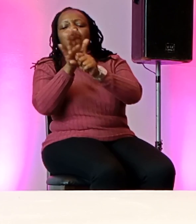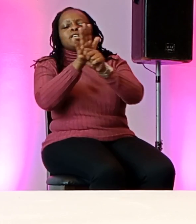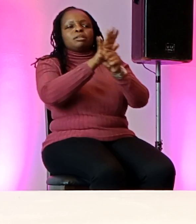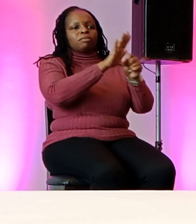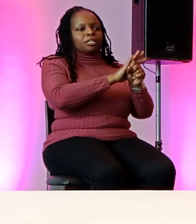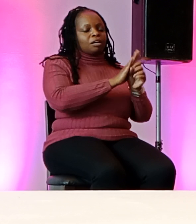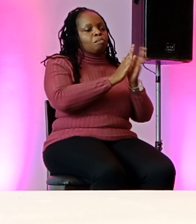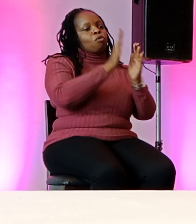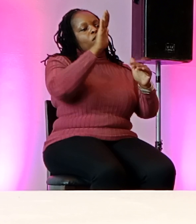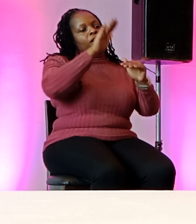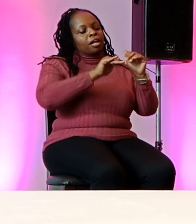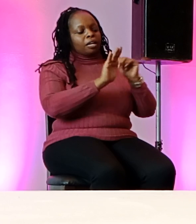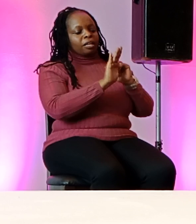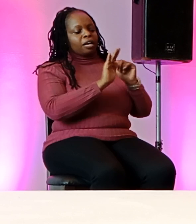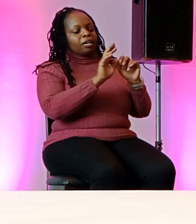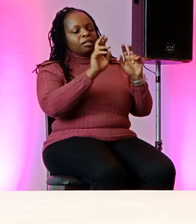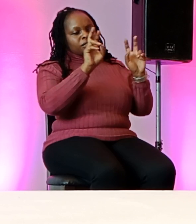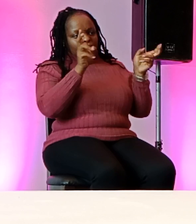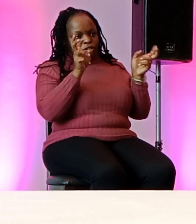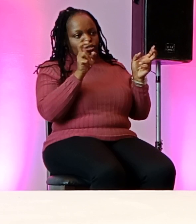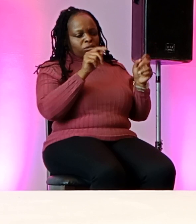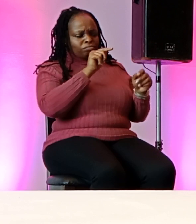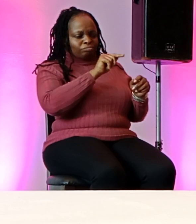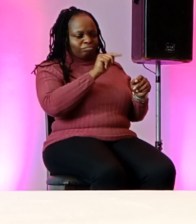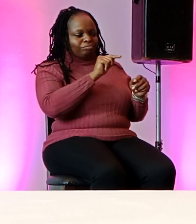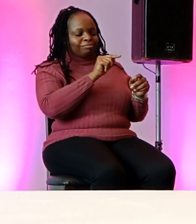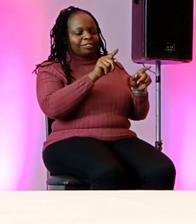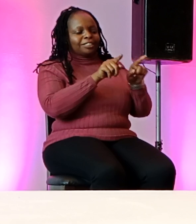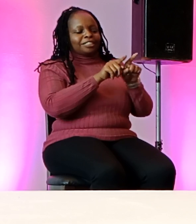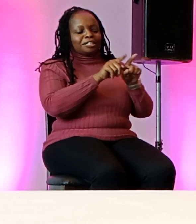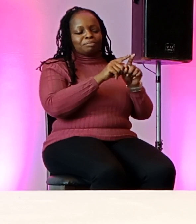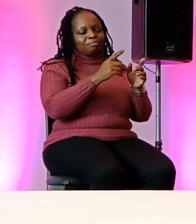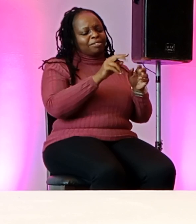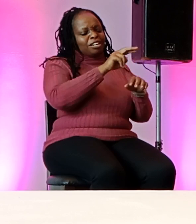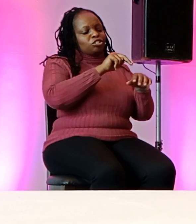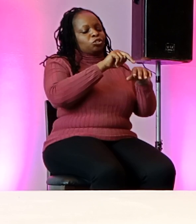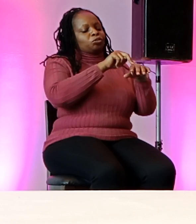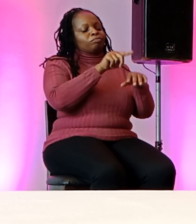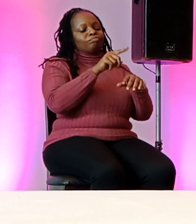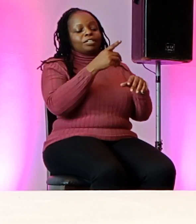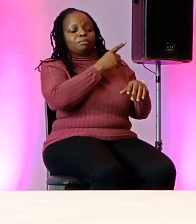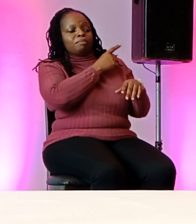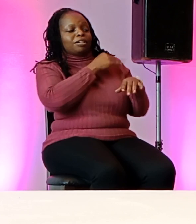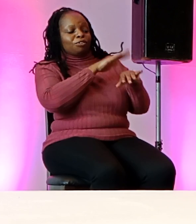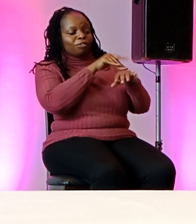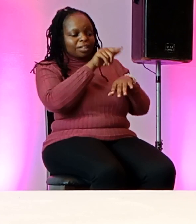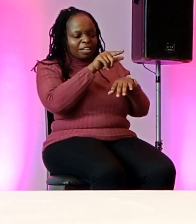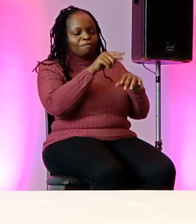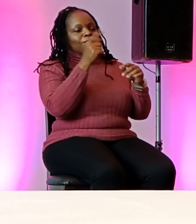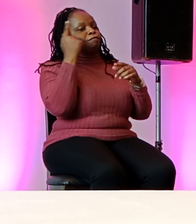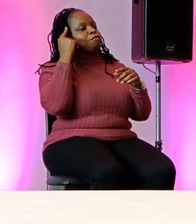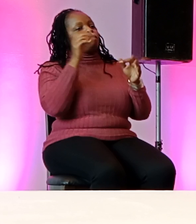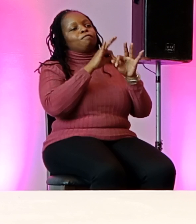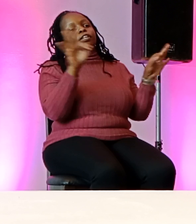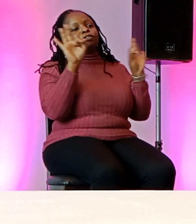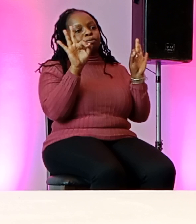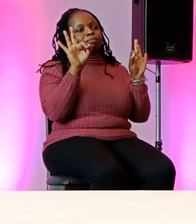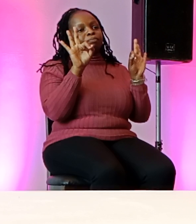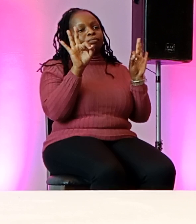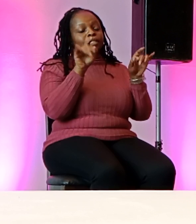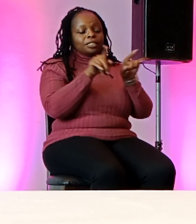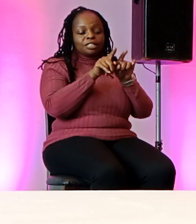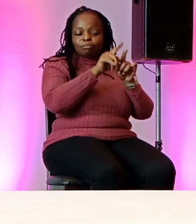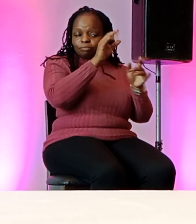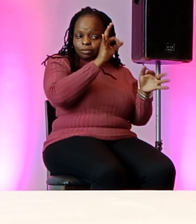roles. They were the heartbeat of the nation's struggle for identity, freedom, and justice. I mentioned